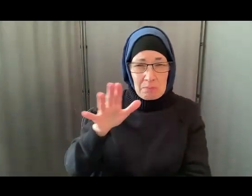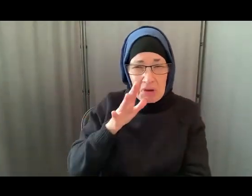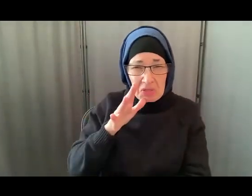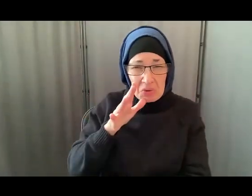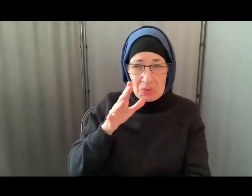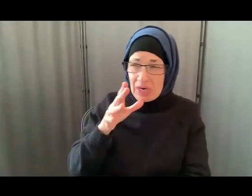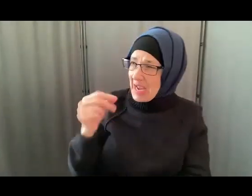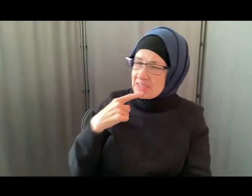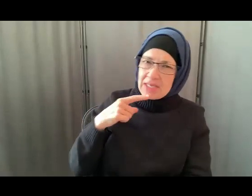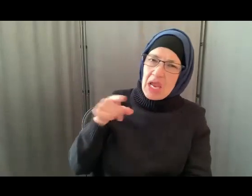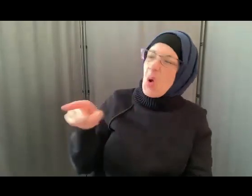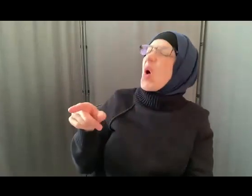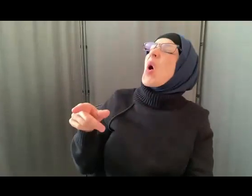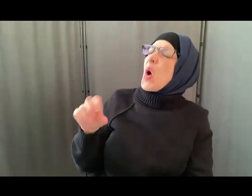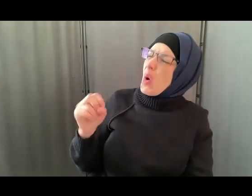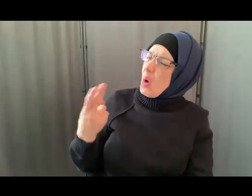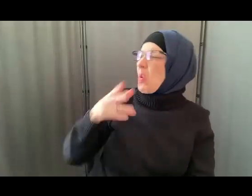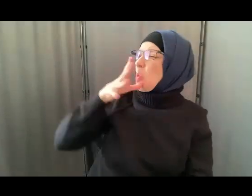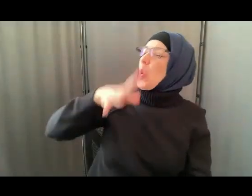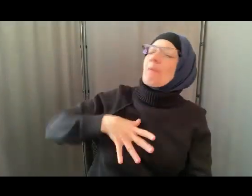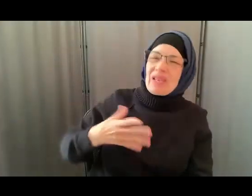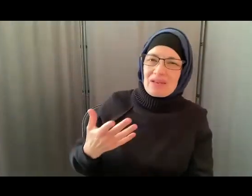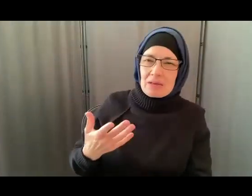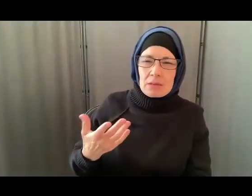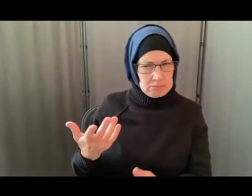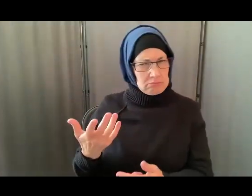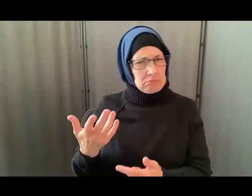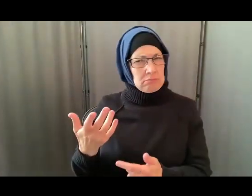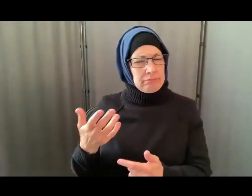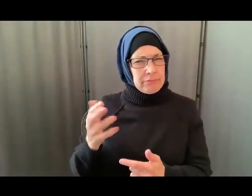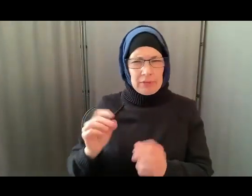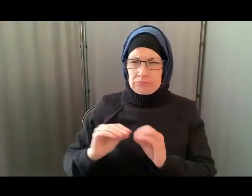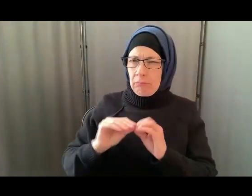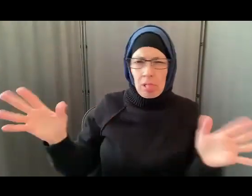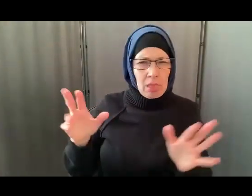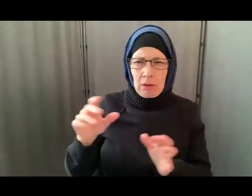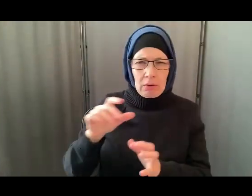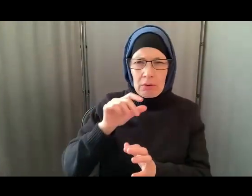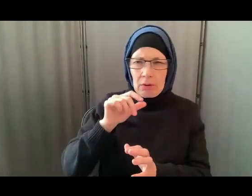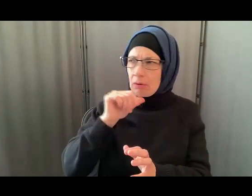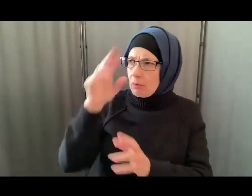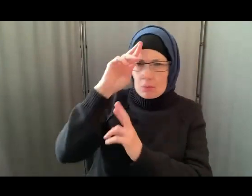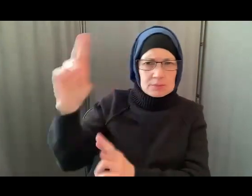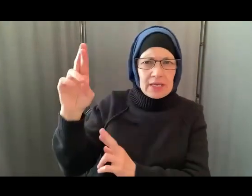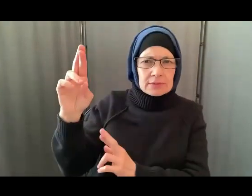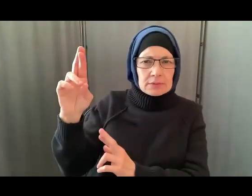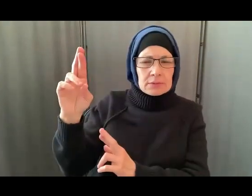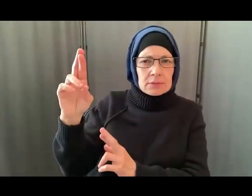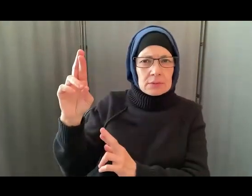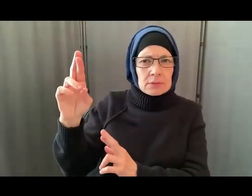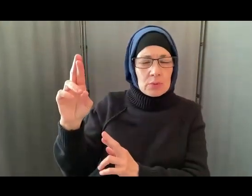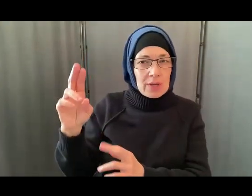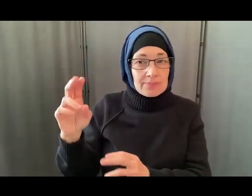is not disrespect, then what is? And if disrespecting a person's mother is not